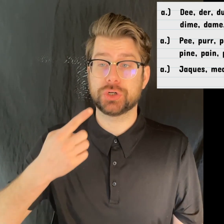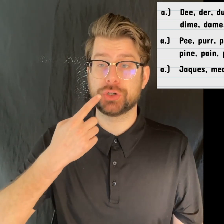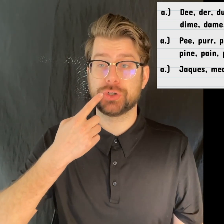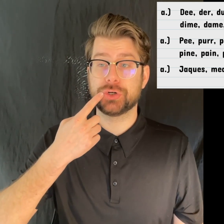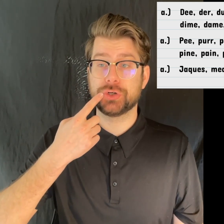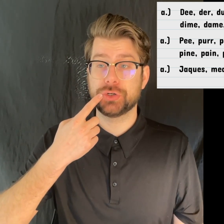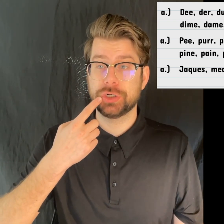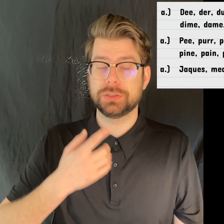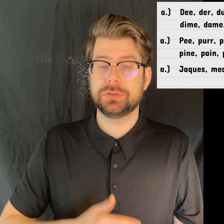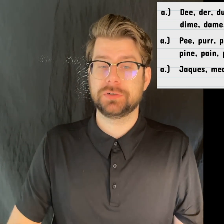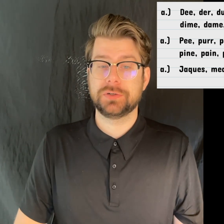der,